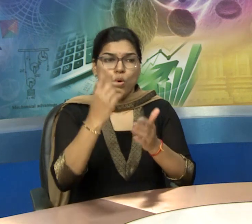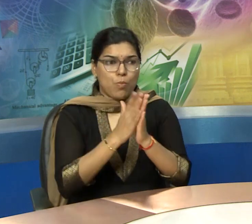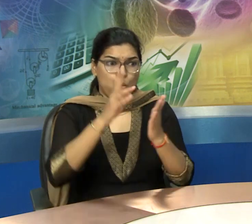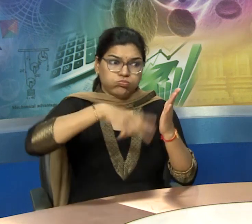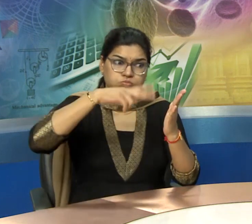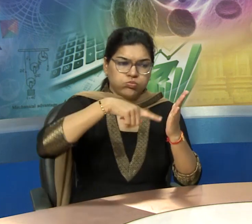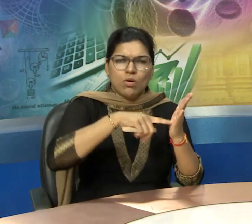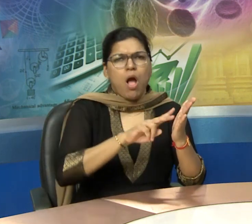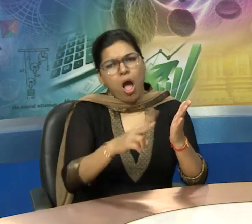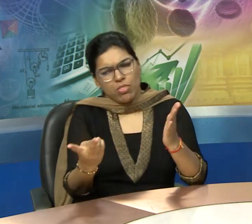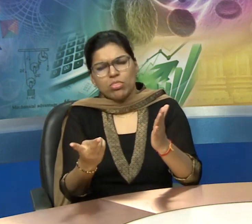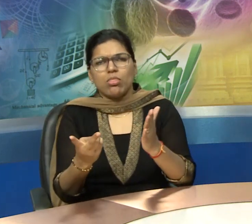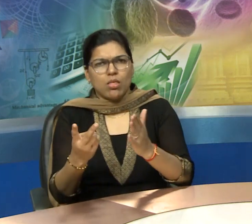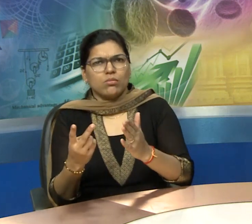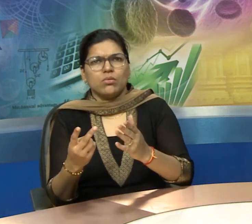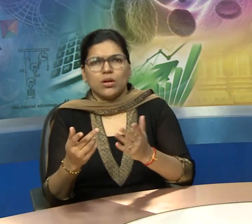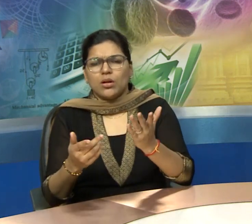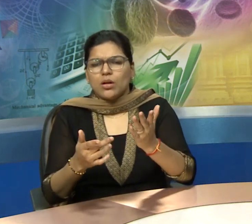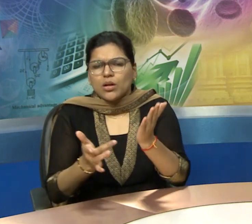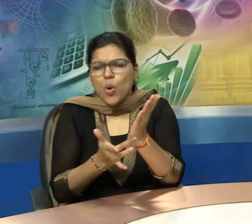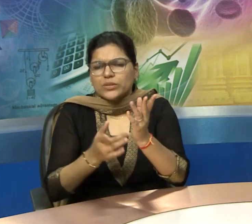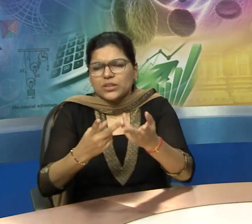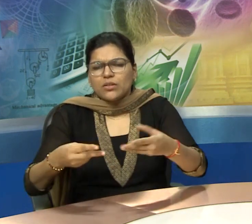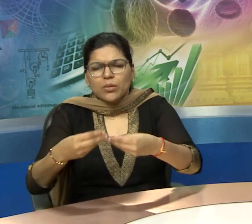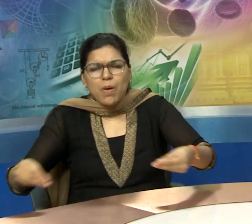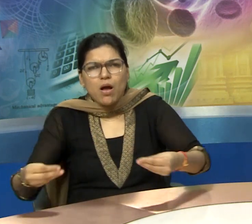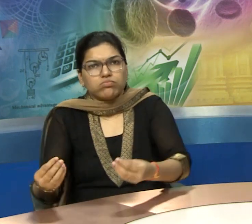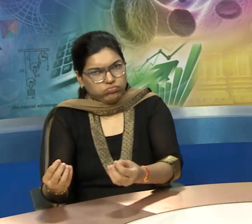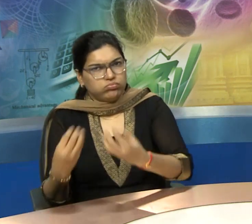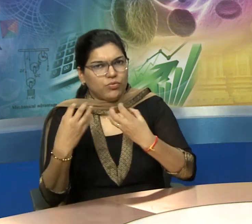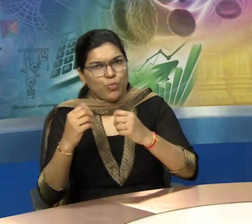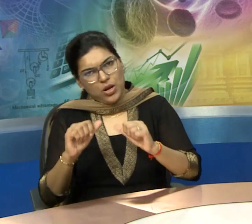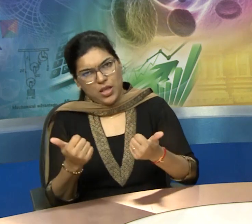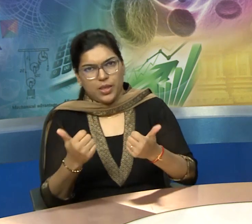So audio-visual materials such as films, television,